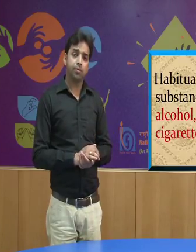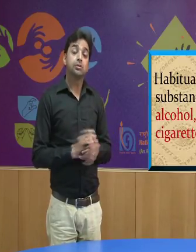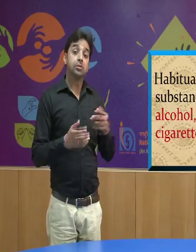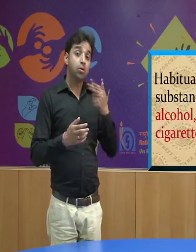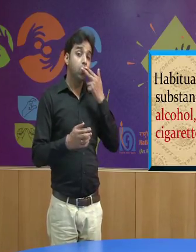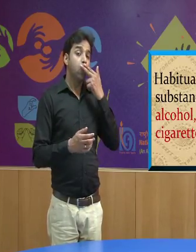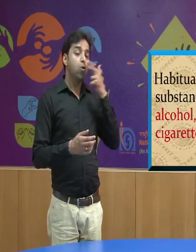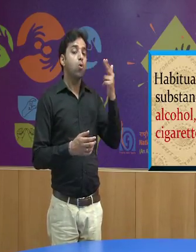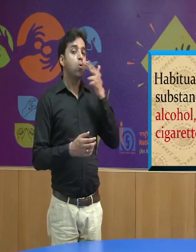cigarette,